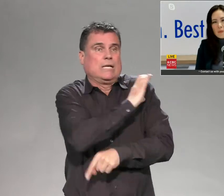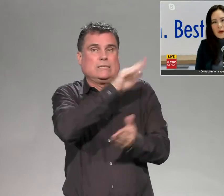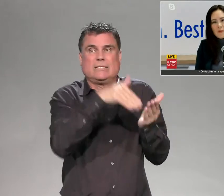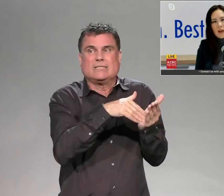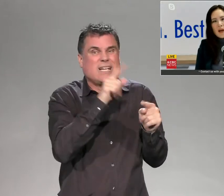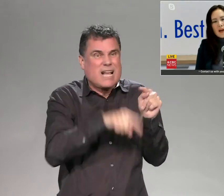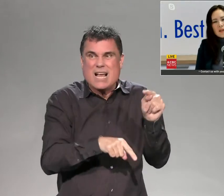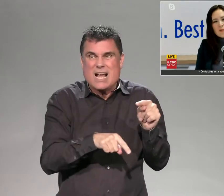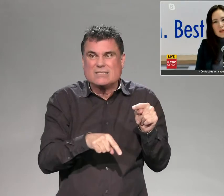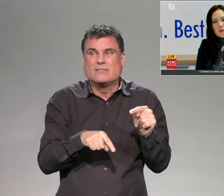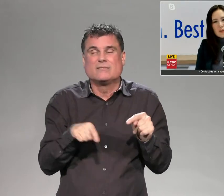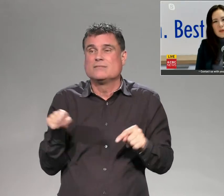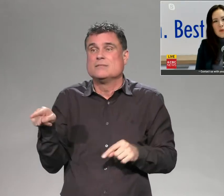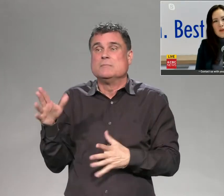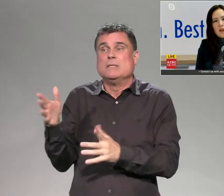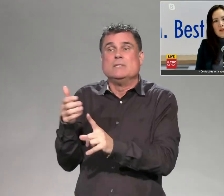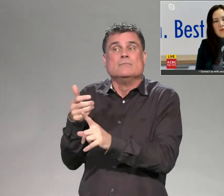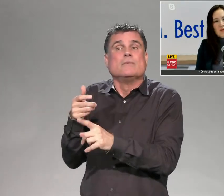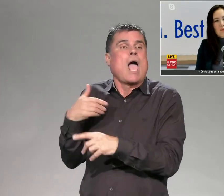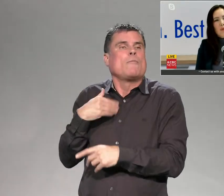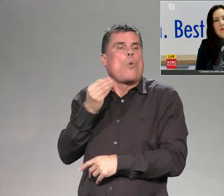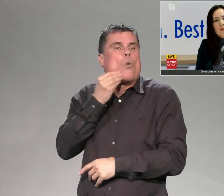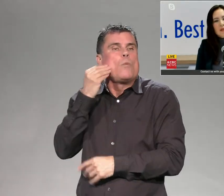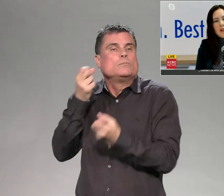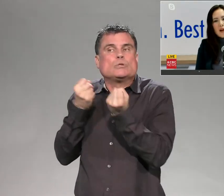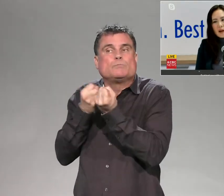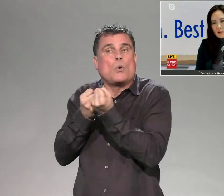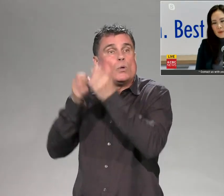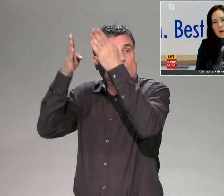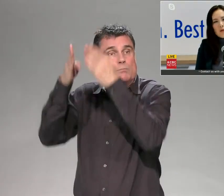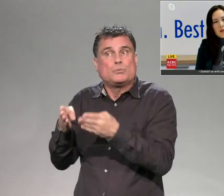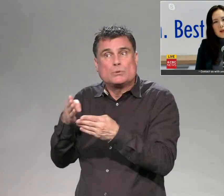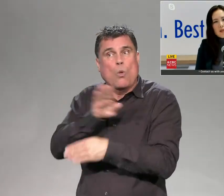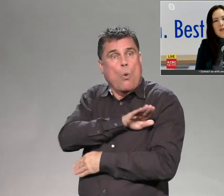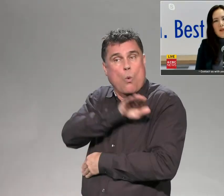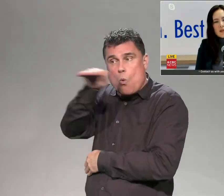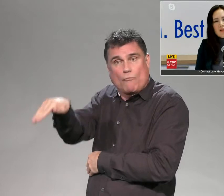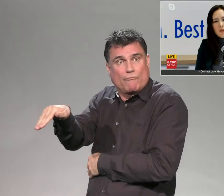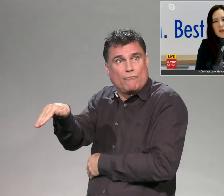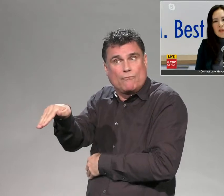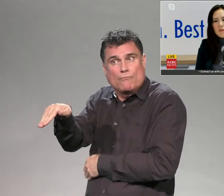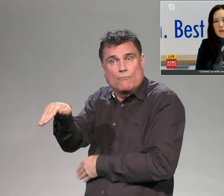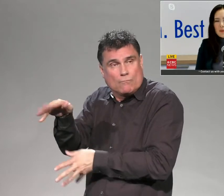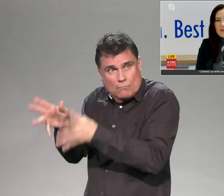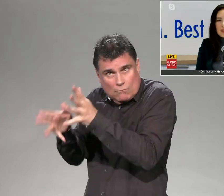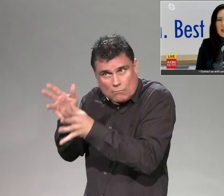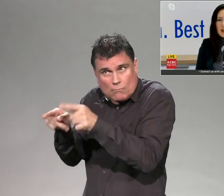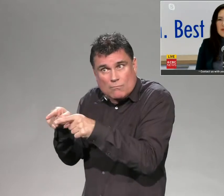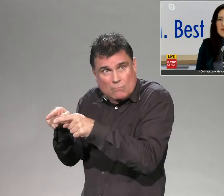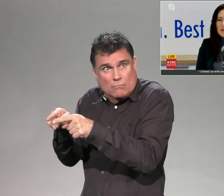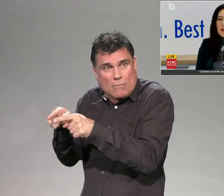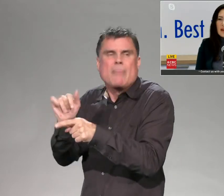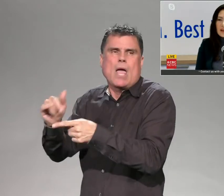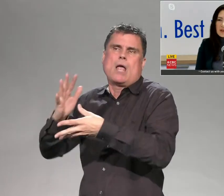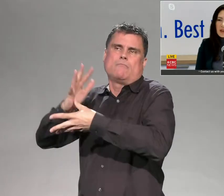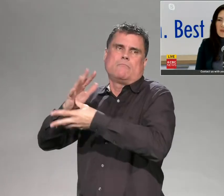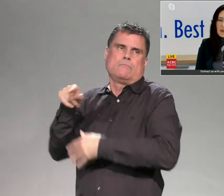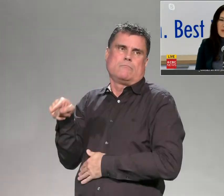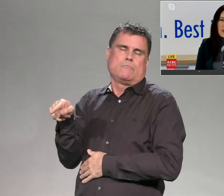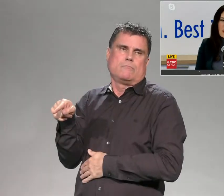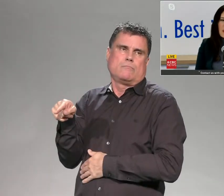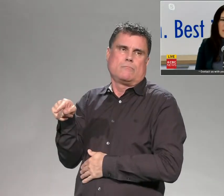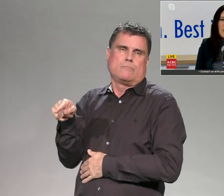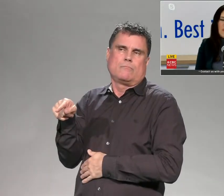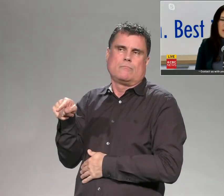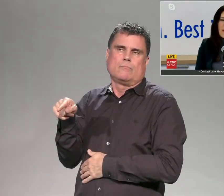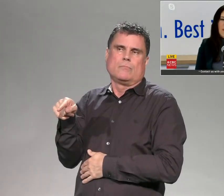be homebound, as it's been communicated through the province, are prioritized in this phase. And we've been reaching out to understand whether